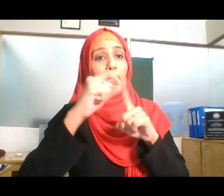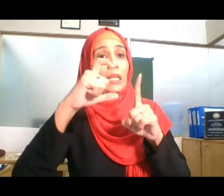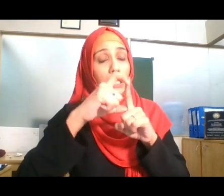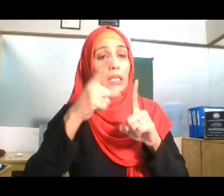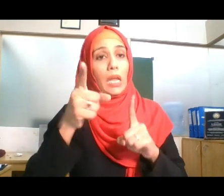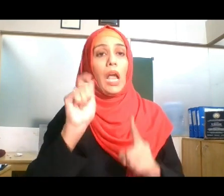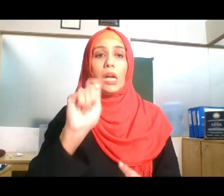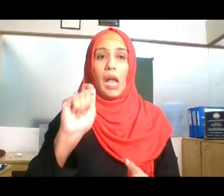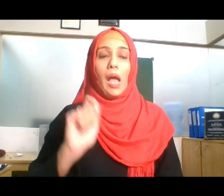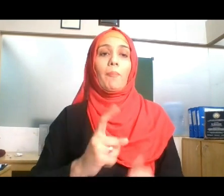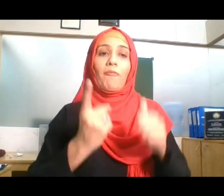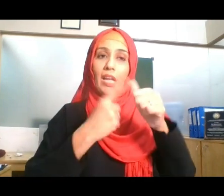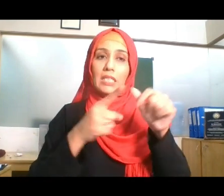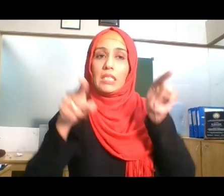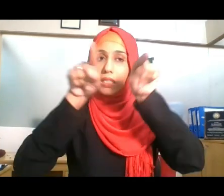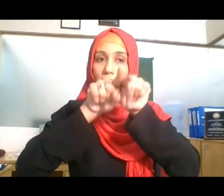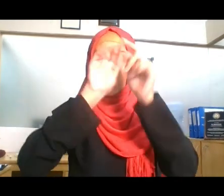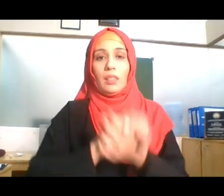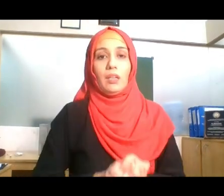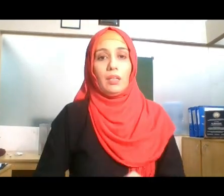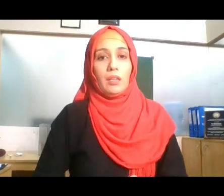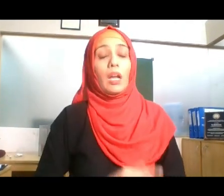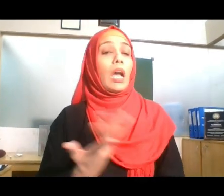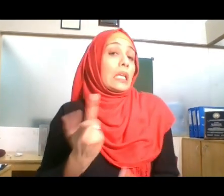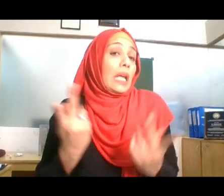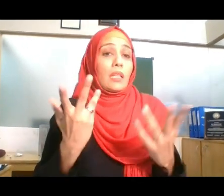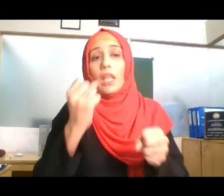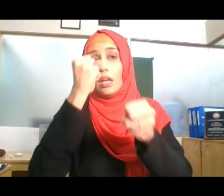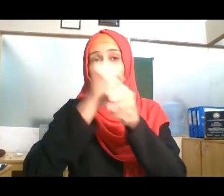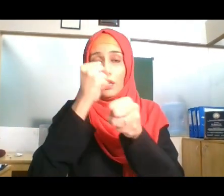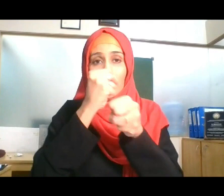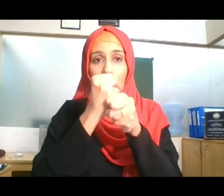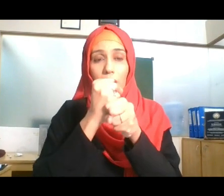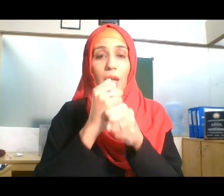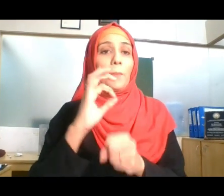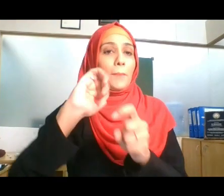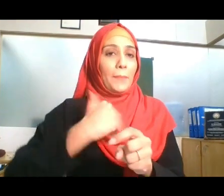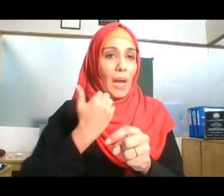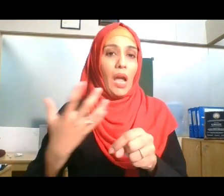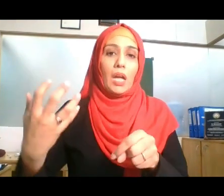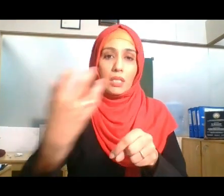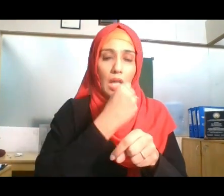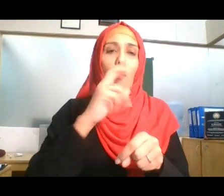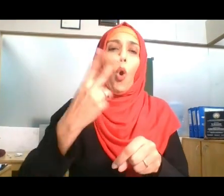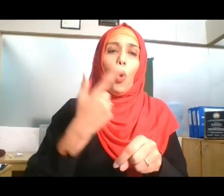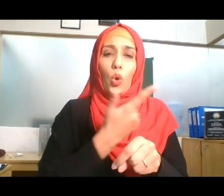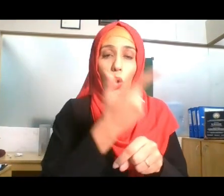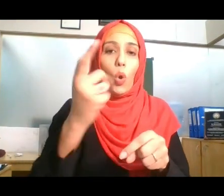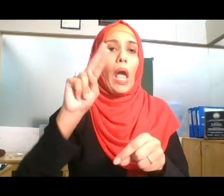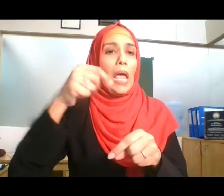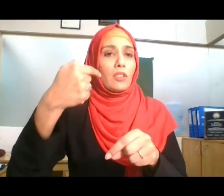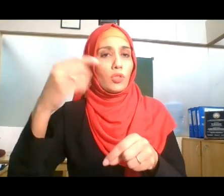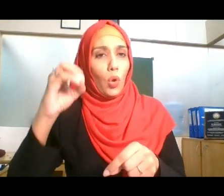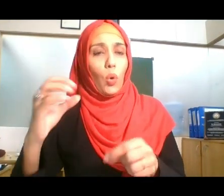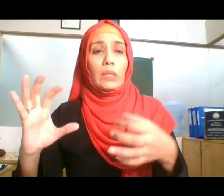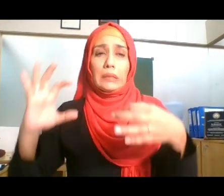So over to you, Qasim, to share some thoughts on how governments and the private sector and other NGOs and all can